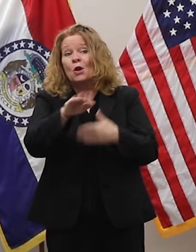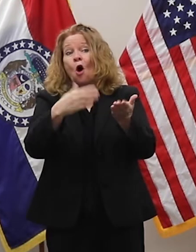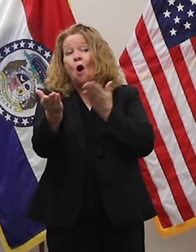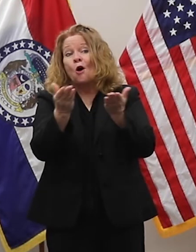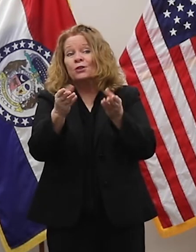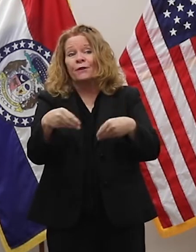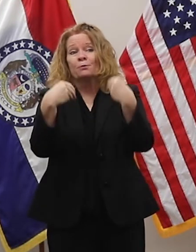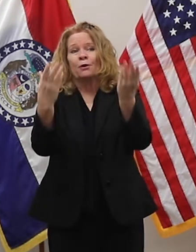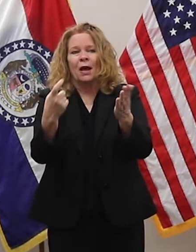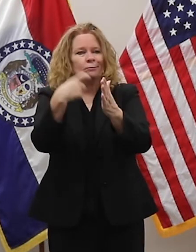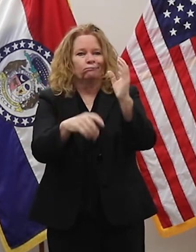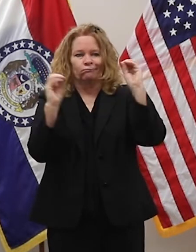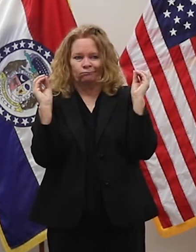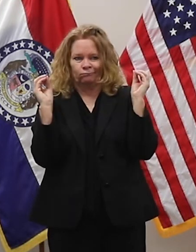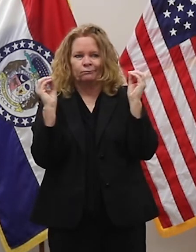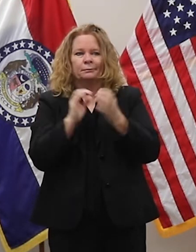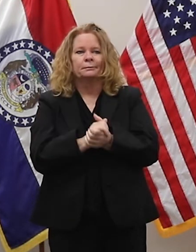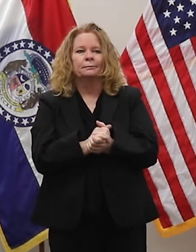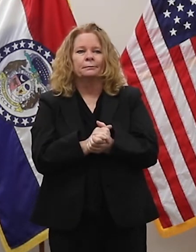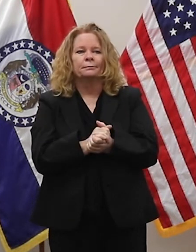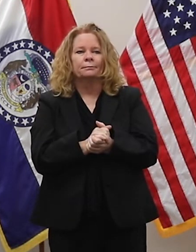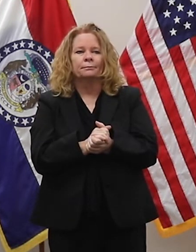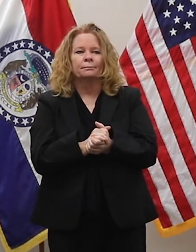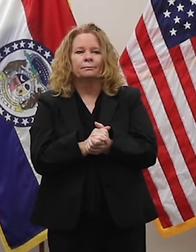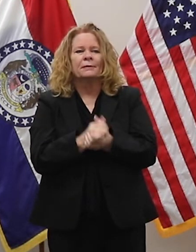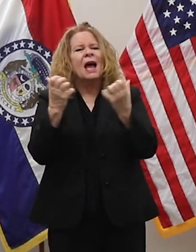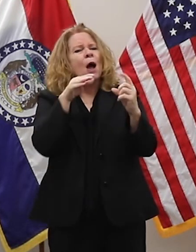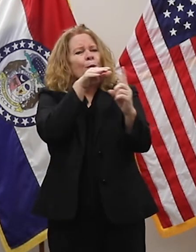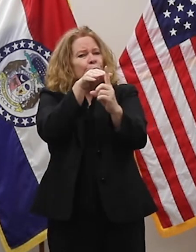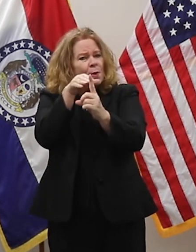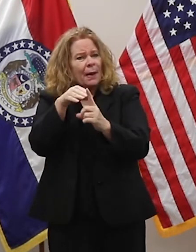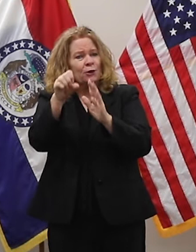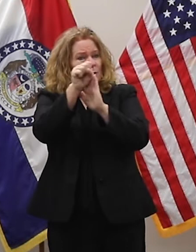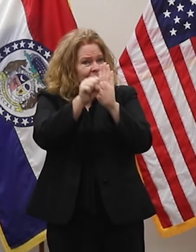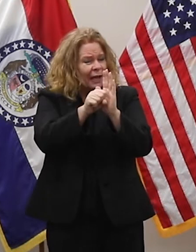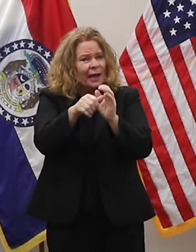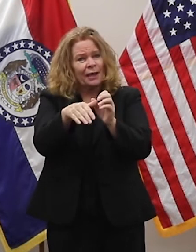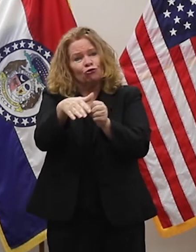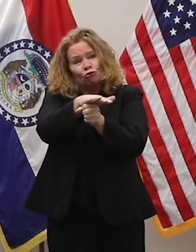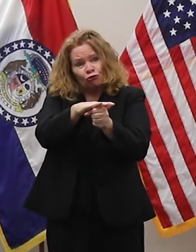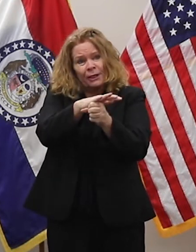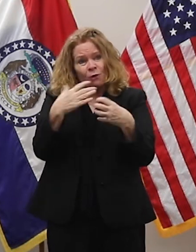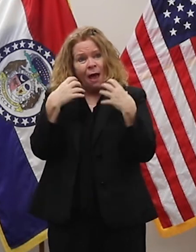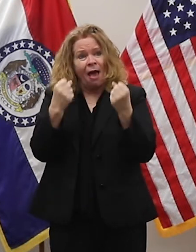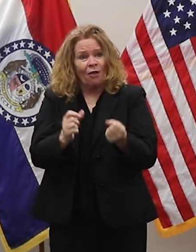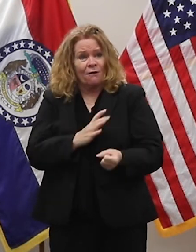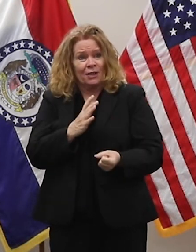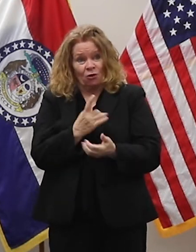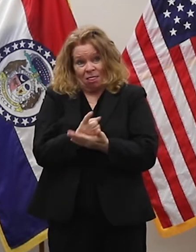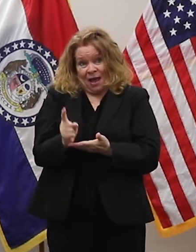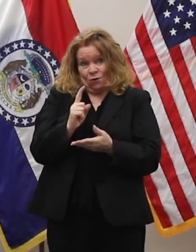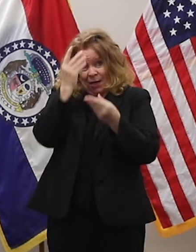of charge. I'd like to remind everyone that state and regional health officials last week announced